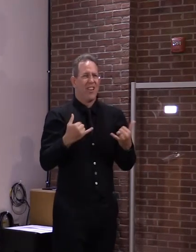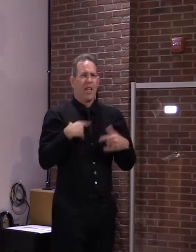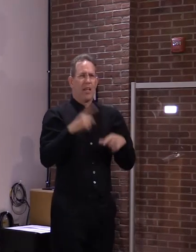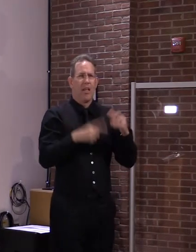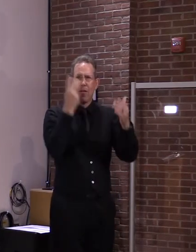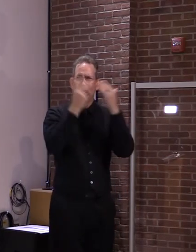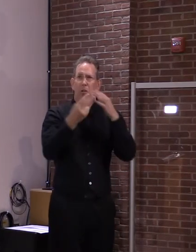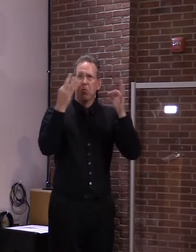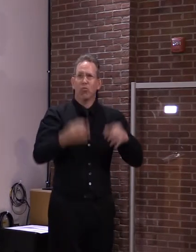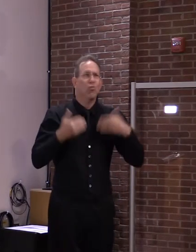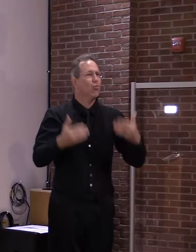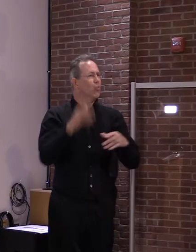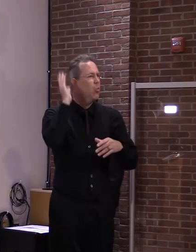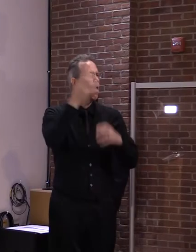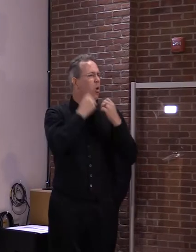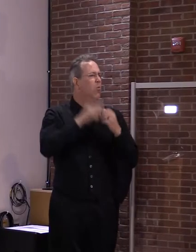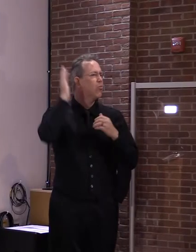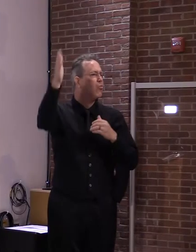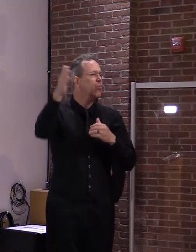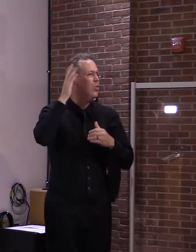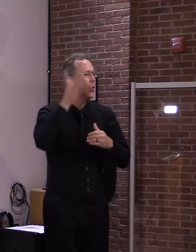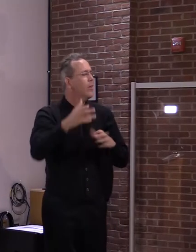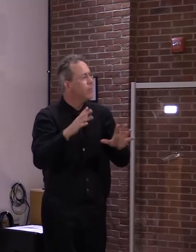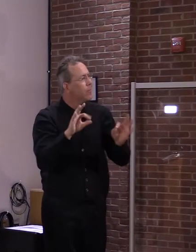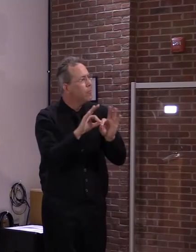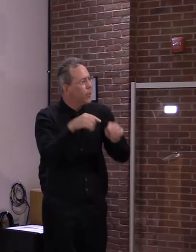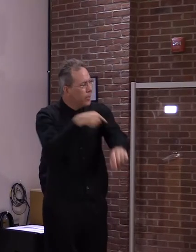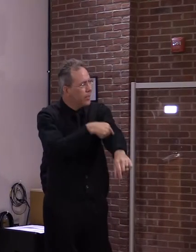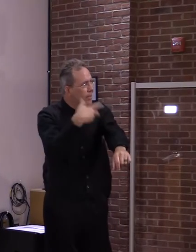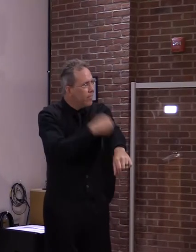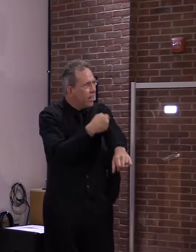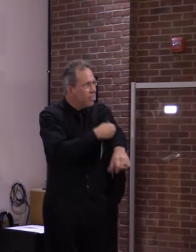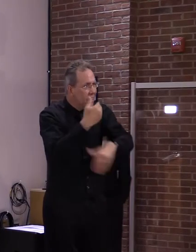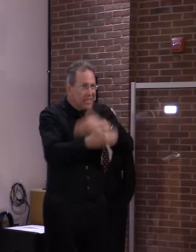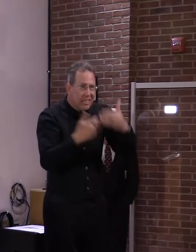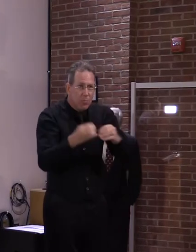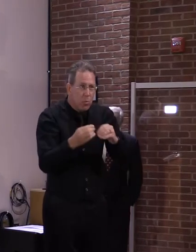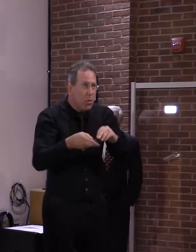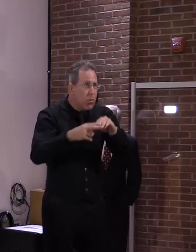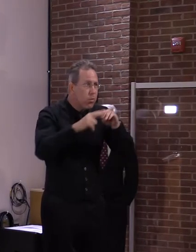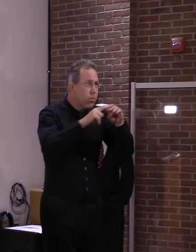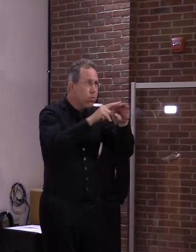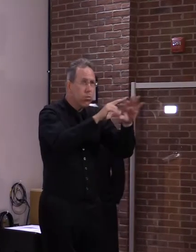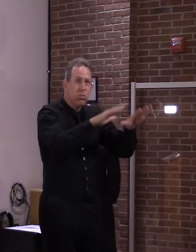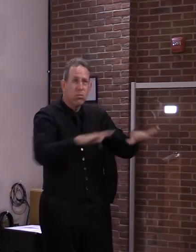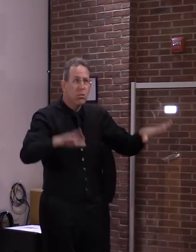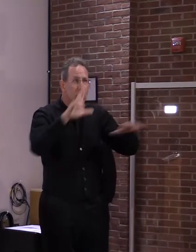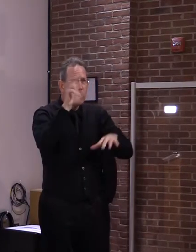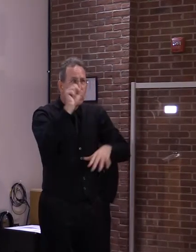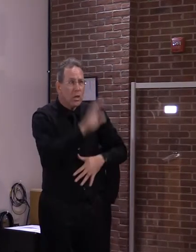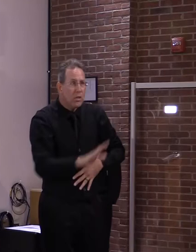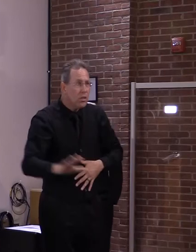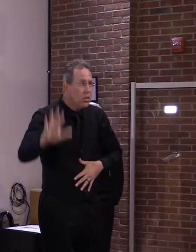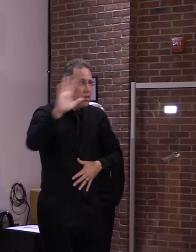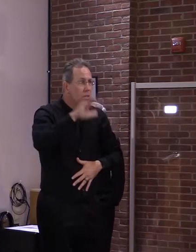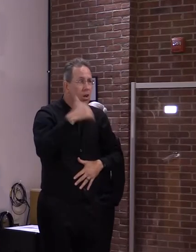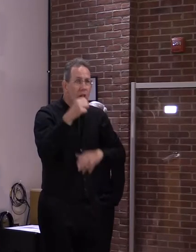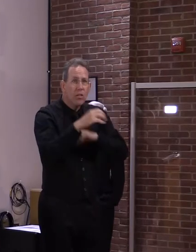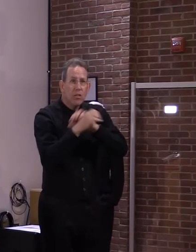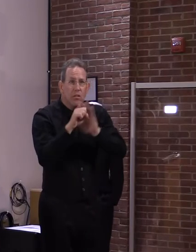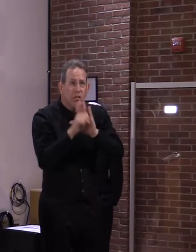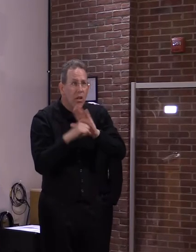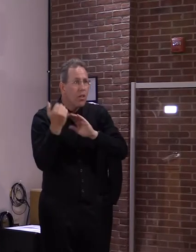the high rate of vaccination in at least the Northeast region and increasing rates in other parts of the country.